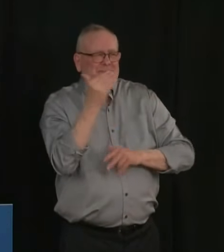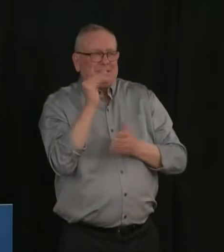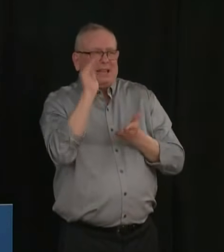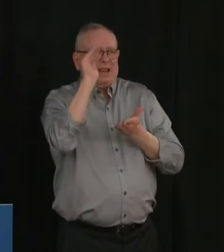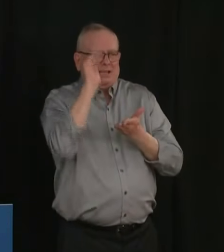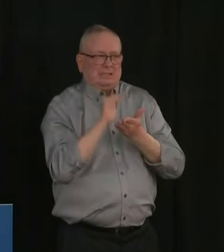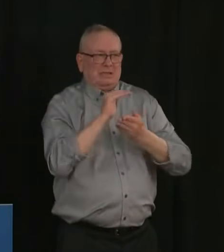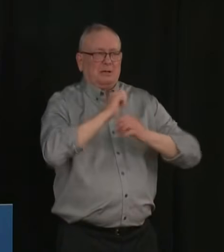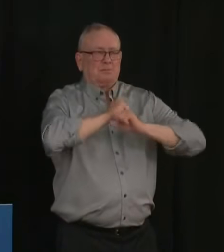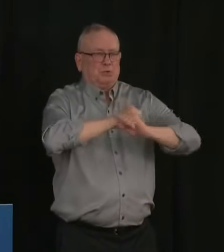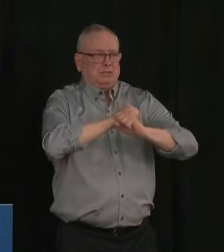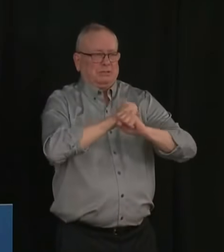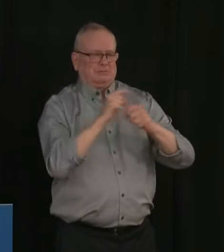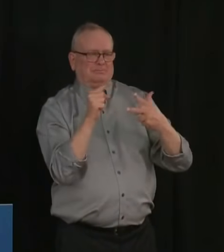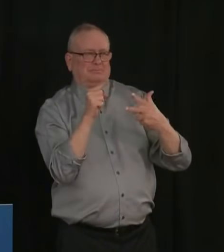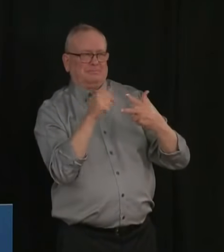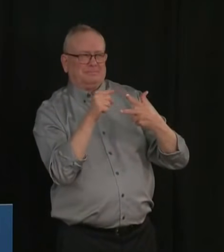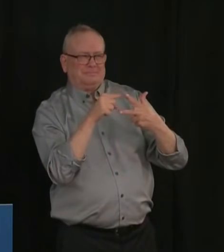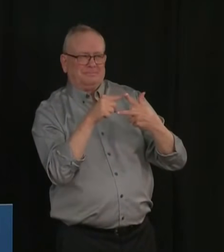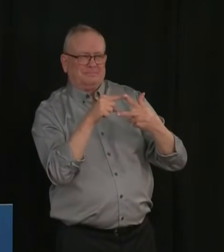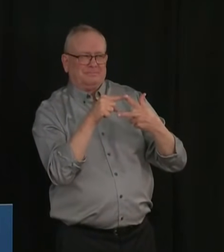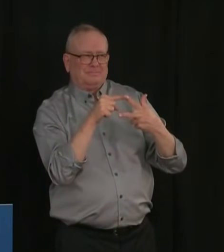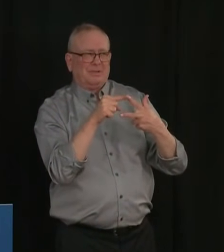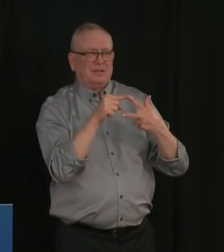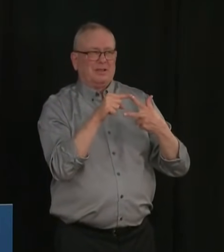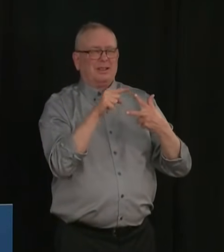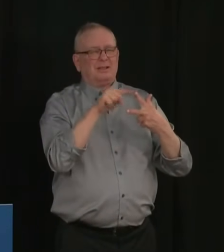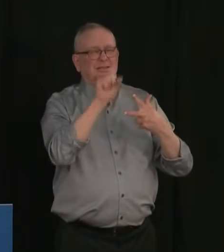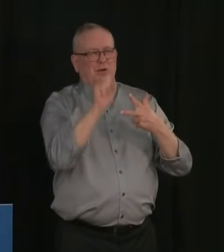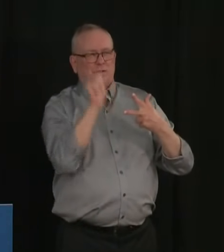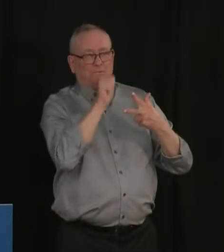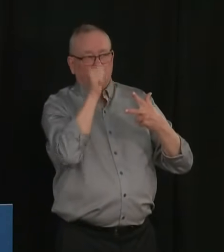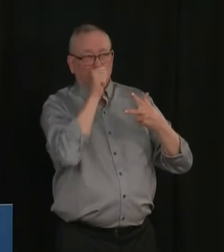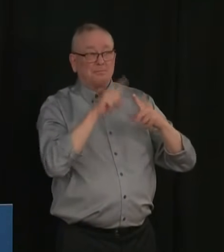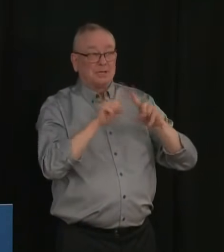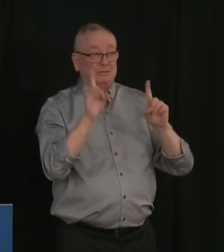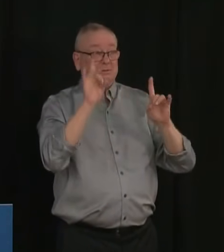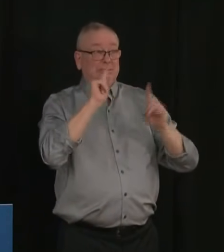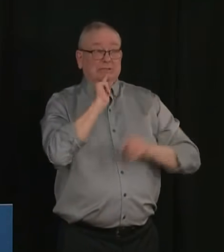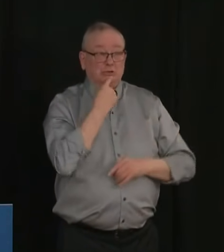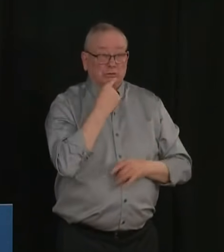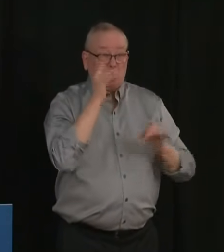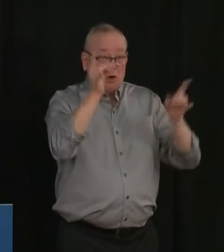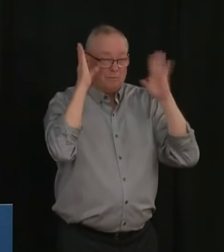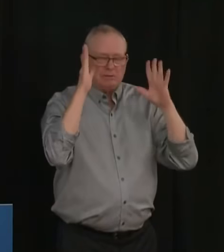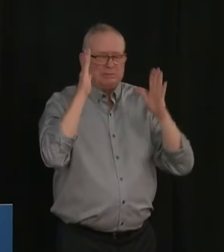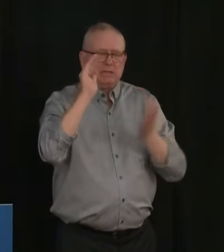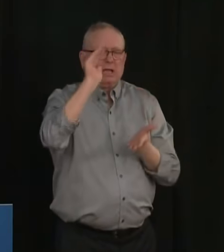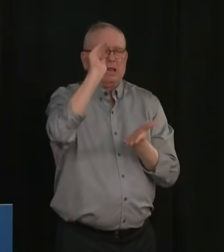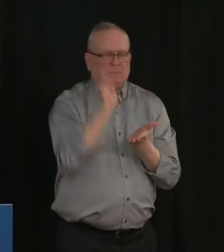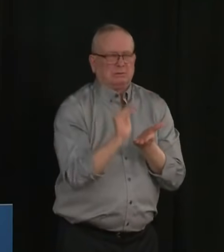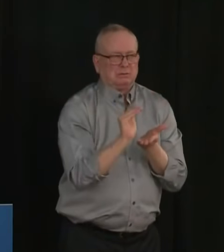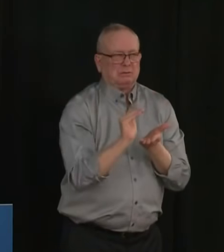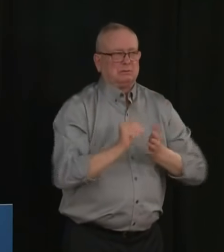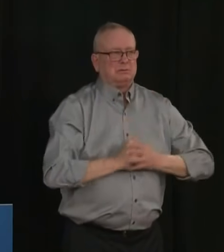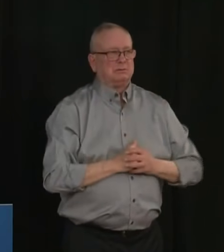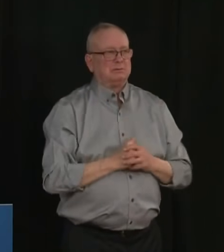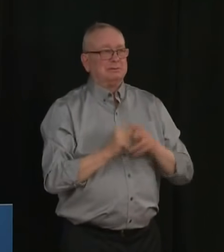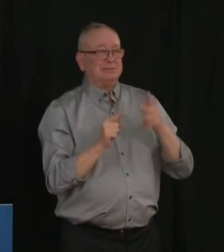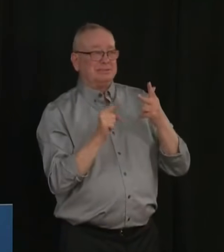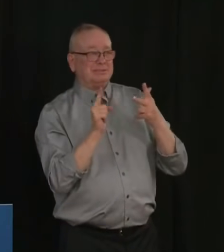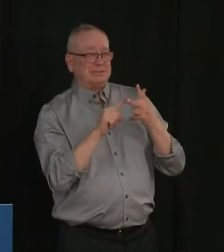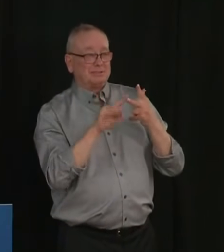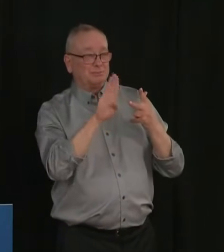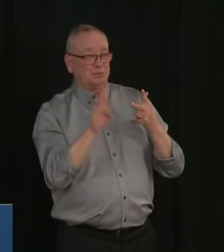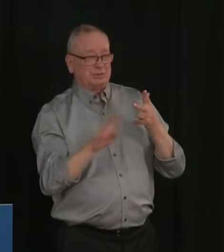although they still may provide protection against severe outcomes. For P.1, evidence is mixed, and it isn't clear whether there will